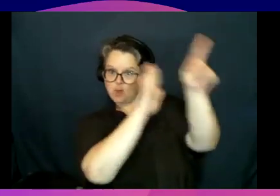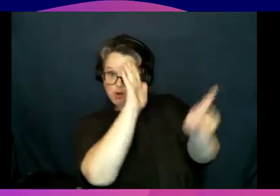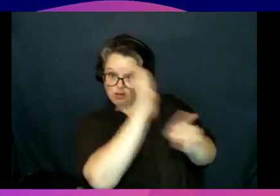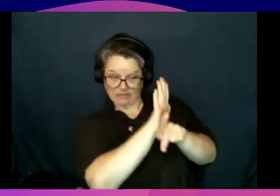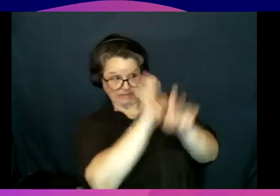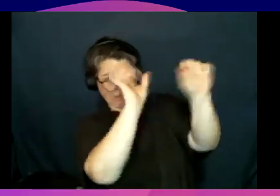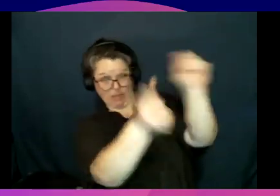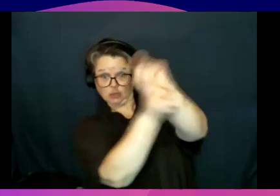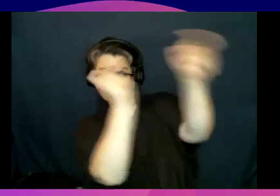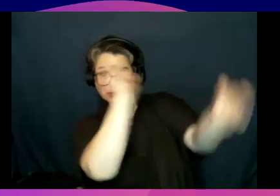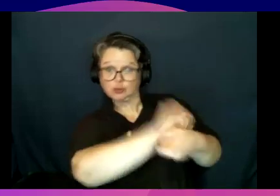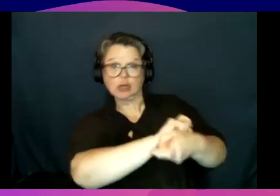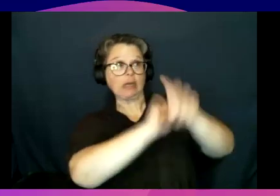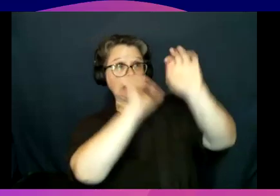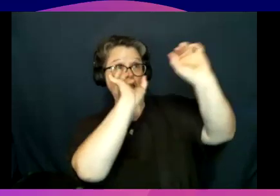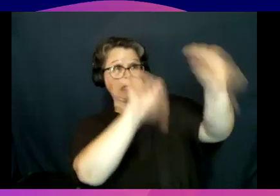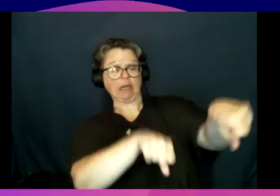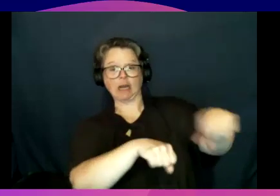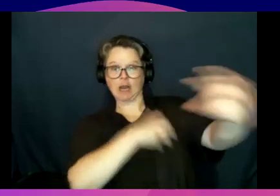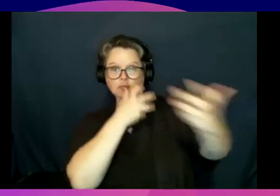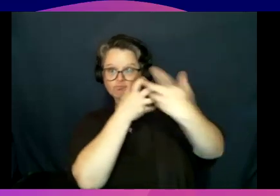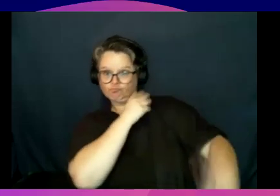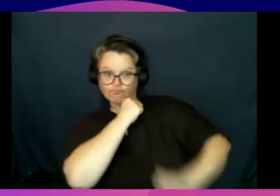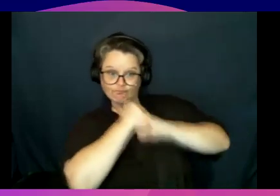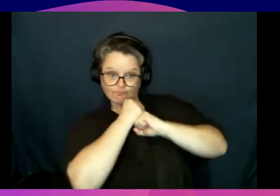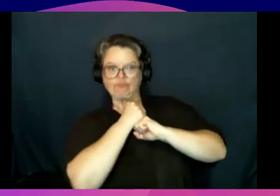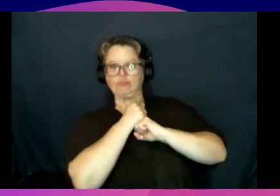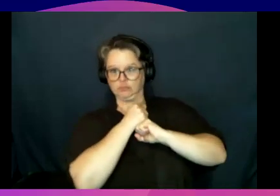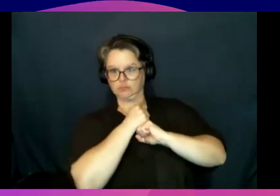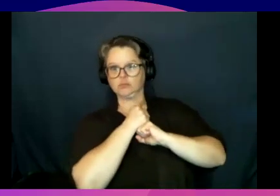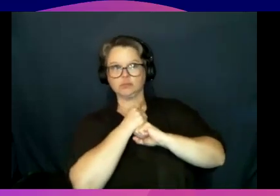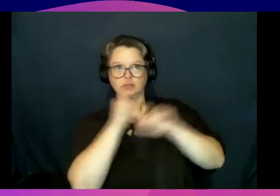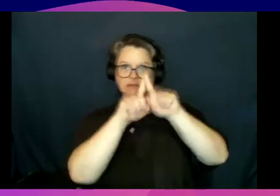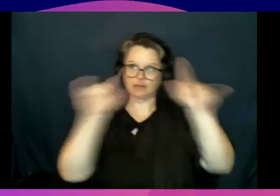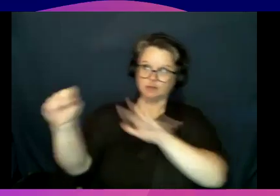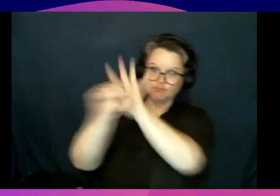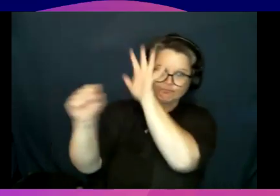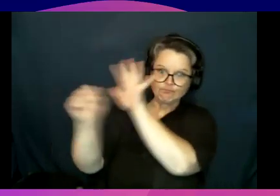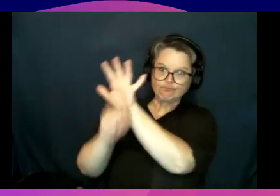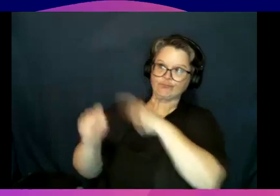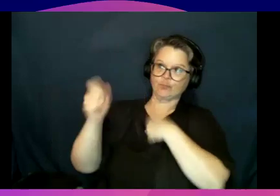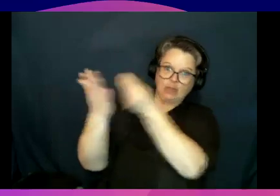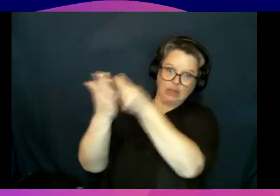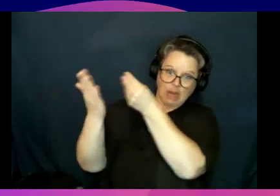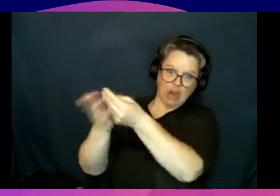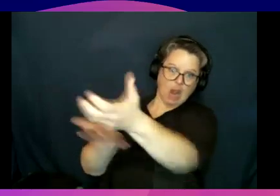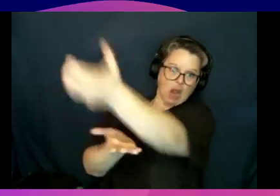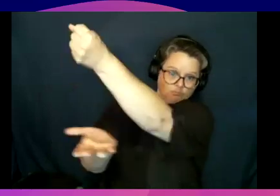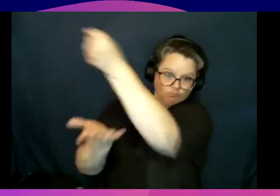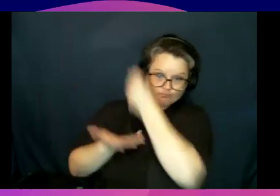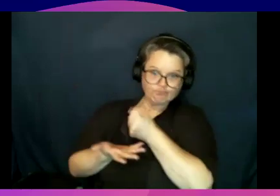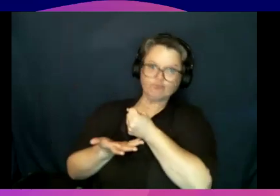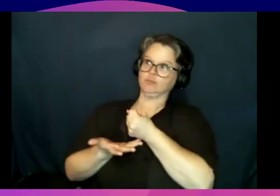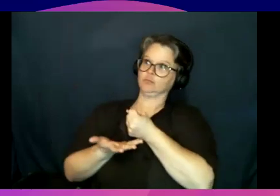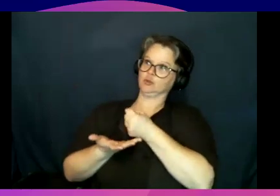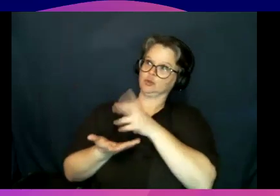And we need to start putting together elements to actually construct a labor force strategy for ourselves and for our sector. And a